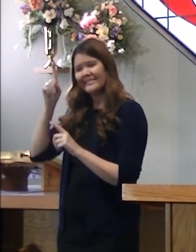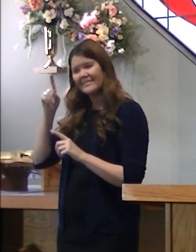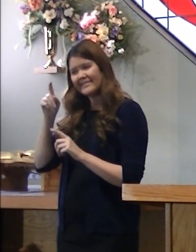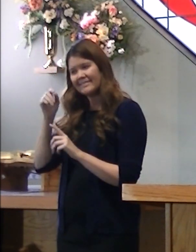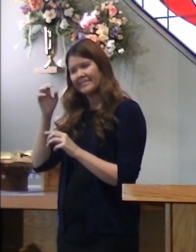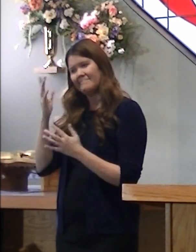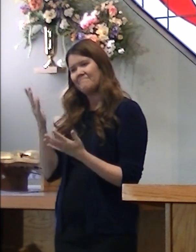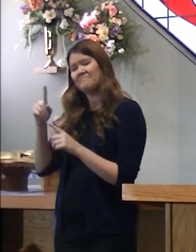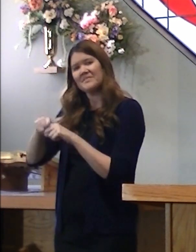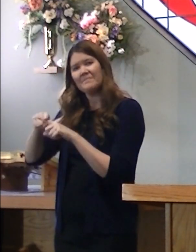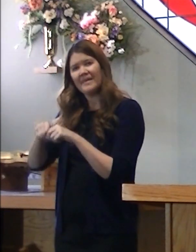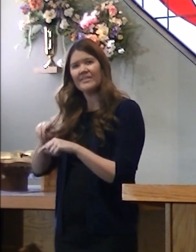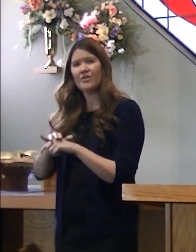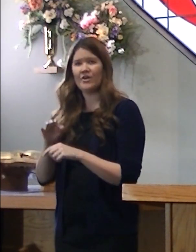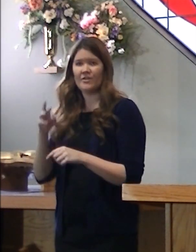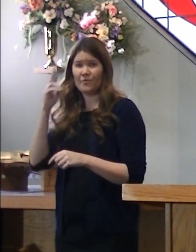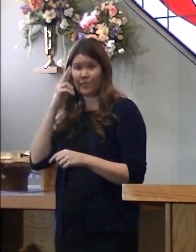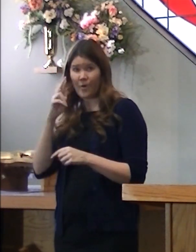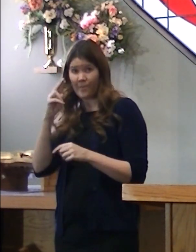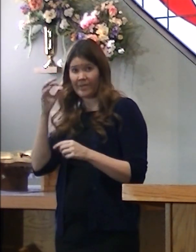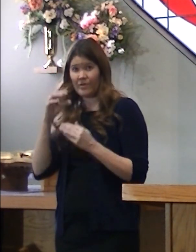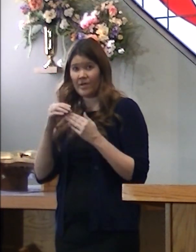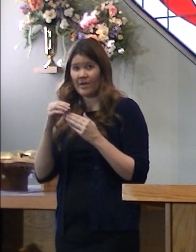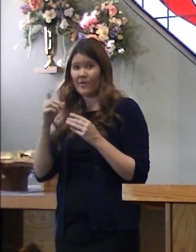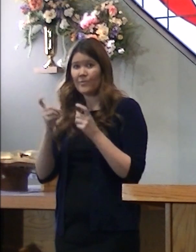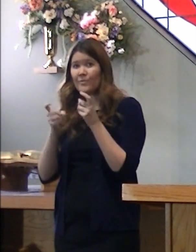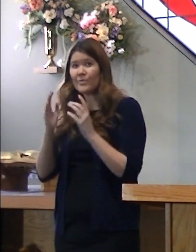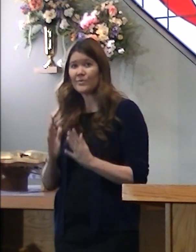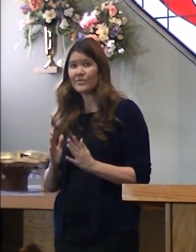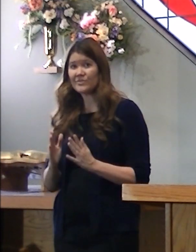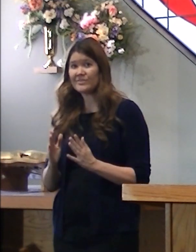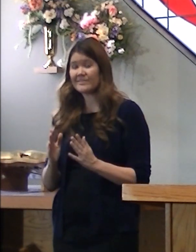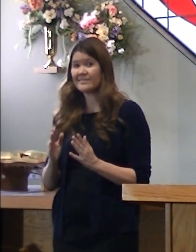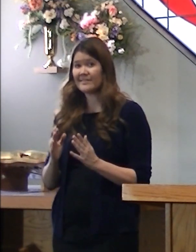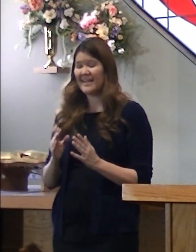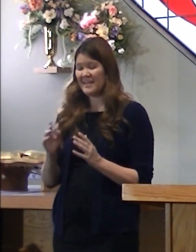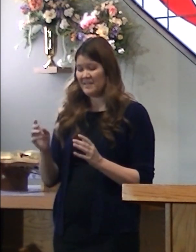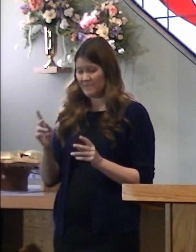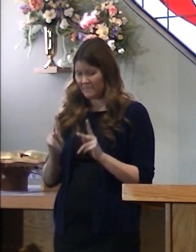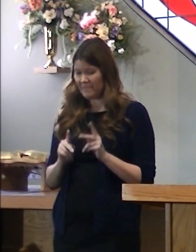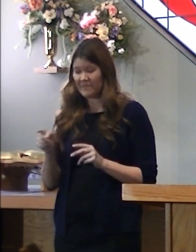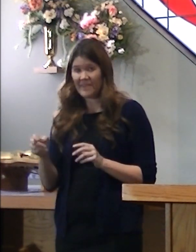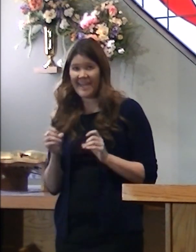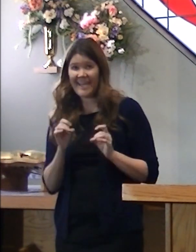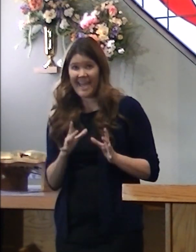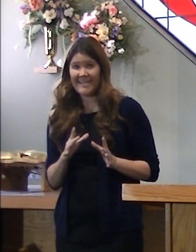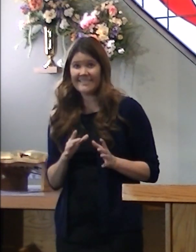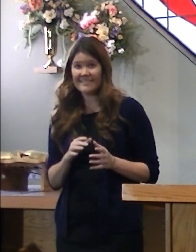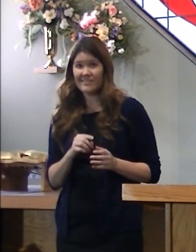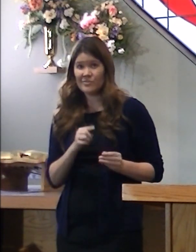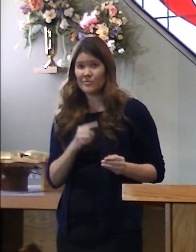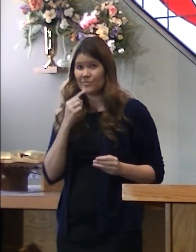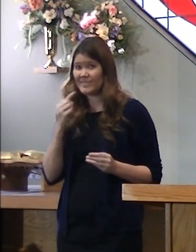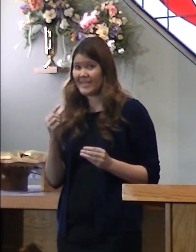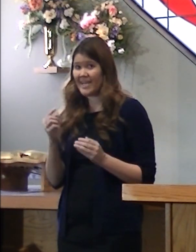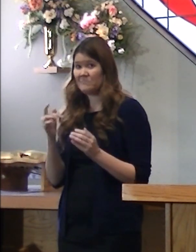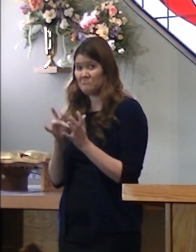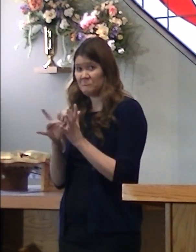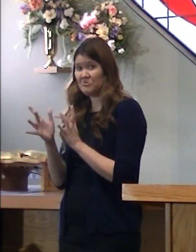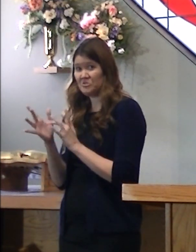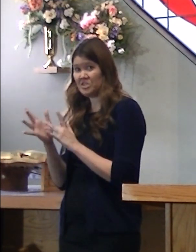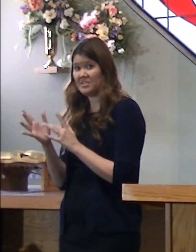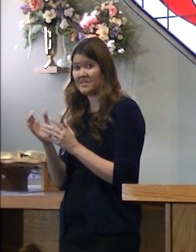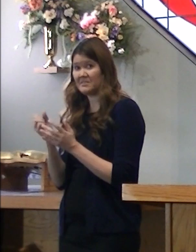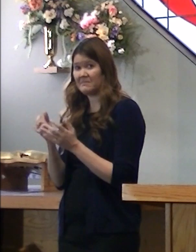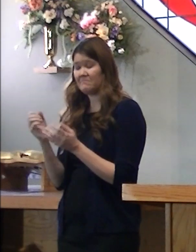Roman rulers who they hate to hand down a verdict that'll be pleasing with him. Think about it. The Israel people, or